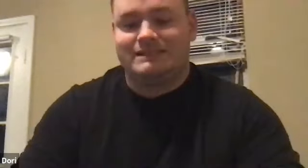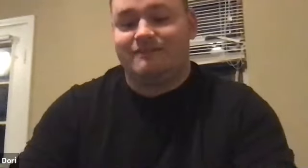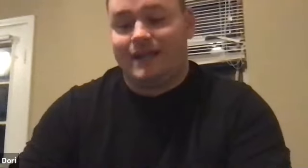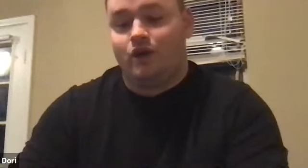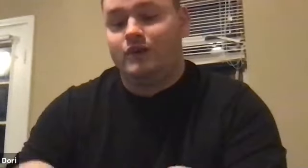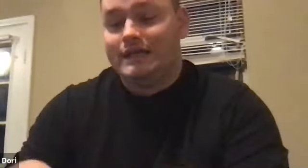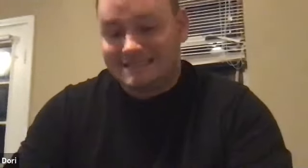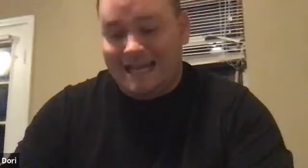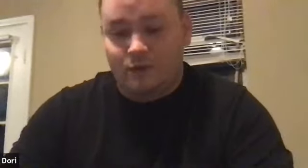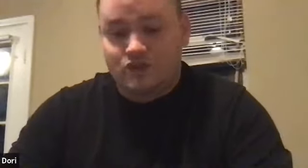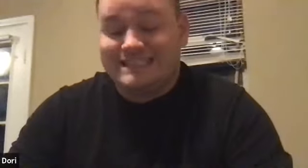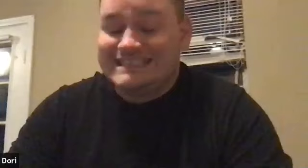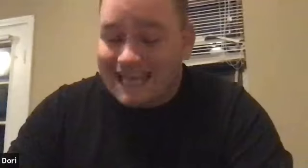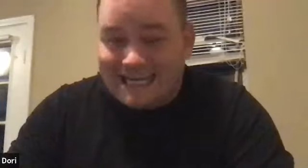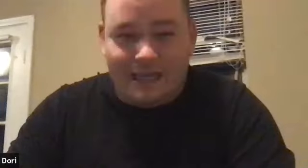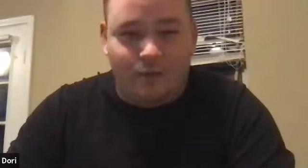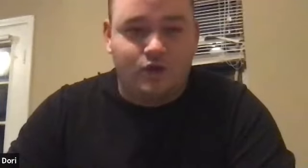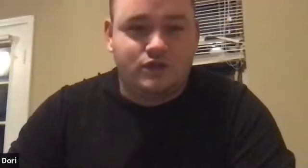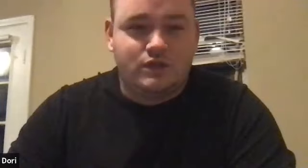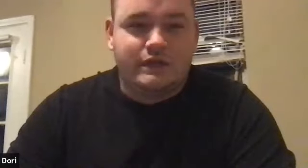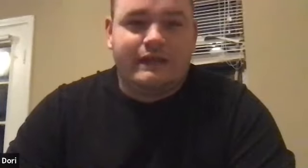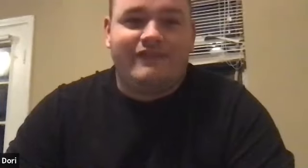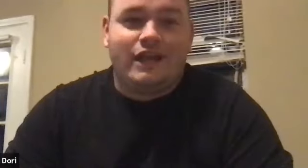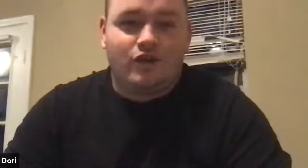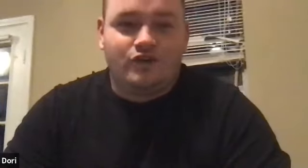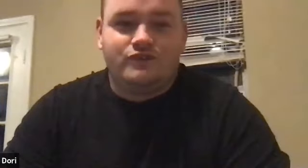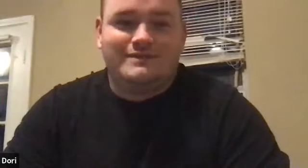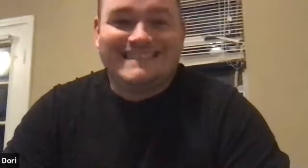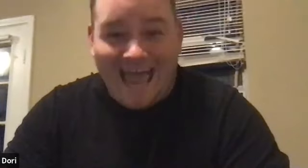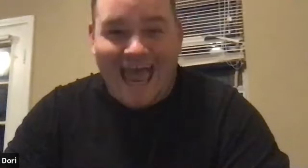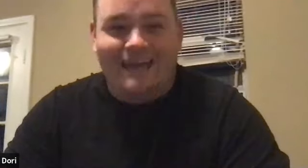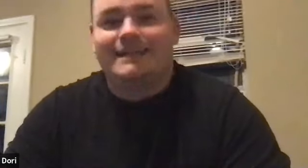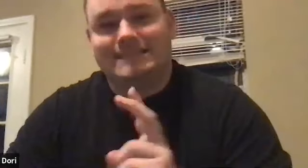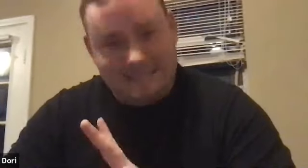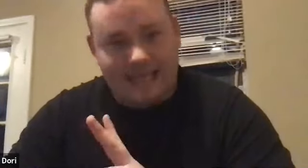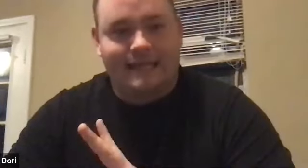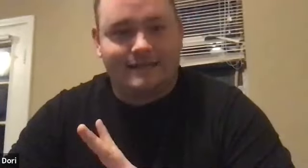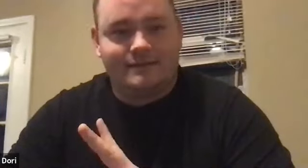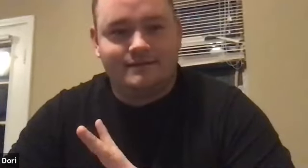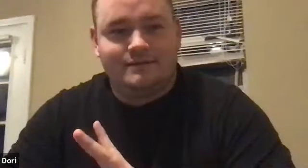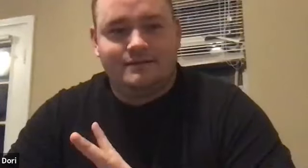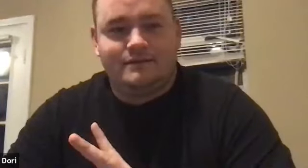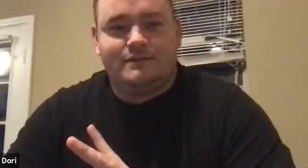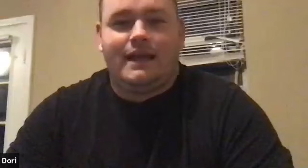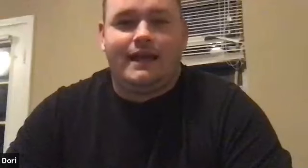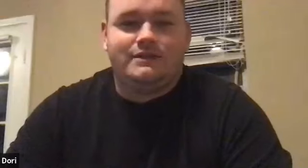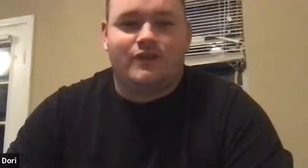if they learn sign language as a second language, they learn dad is second. And so that has